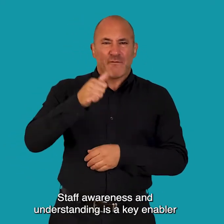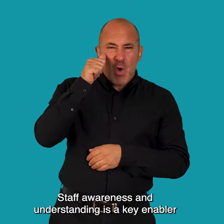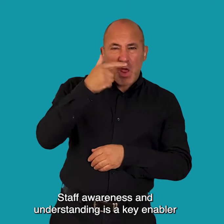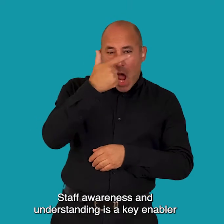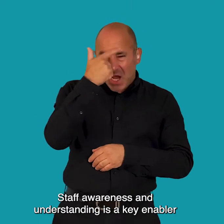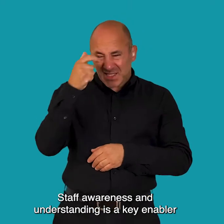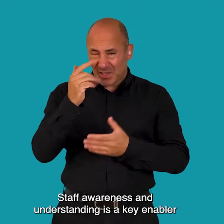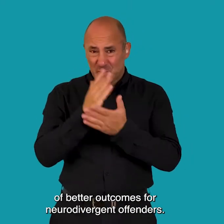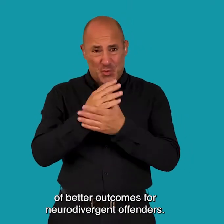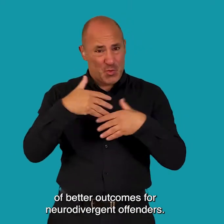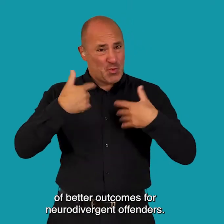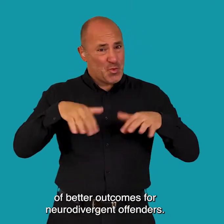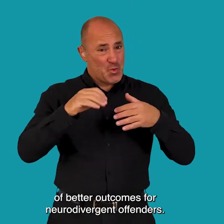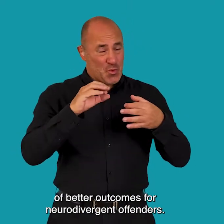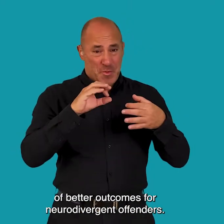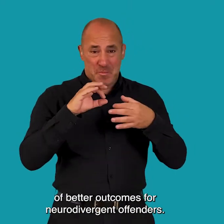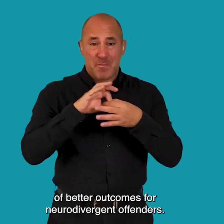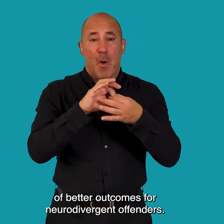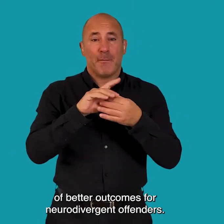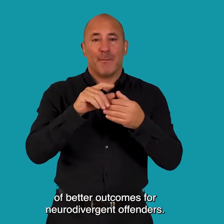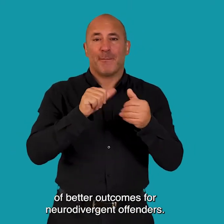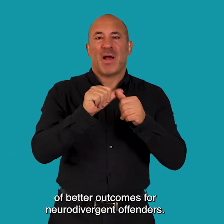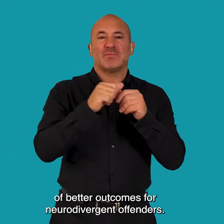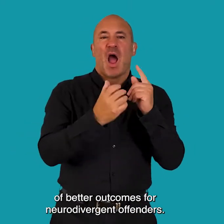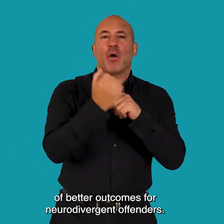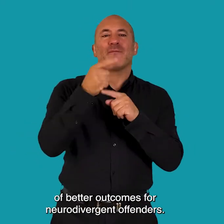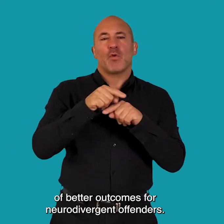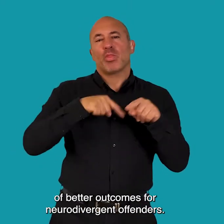key enabler of better outcomes for neurodivergent offenders.